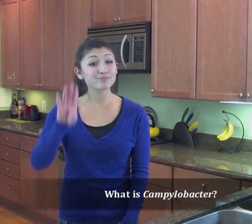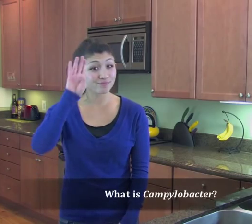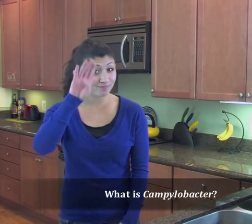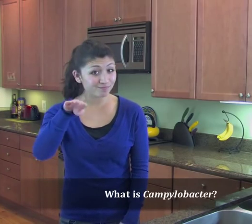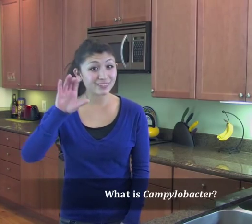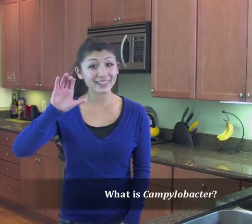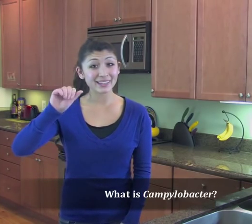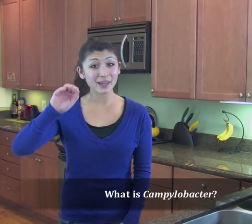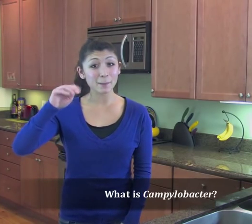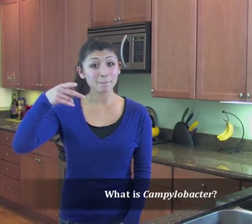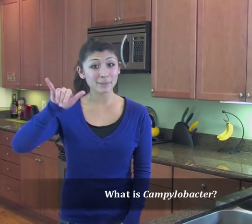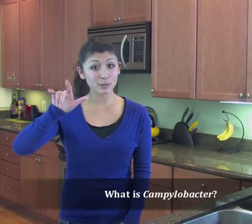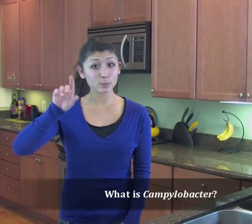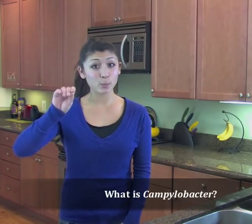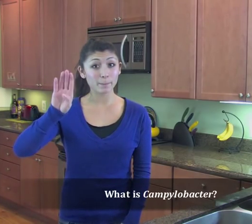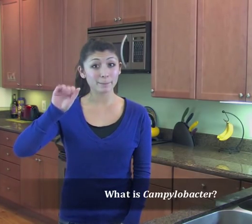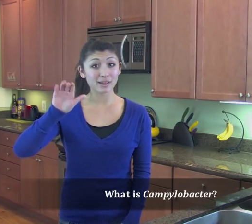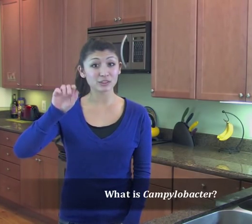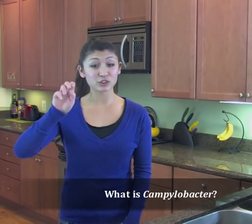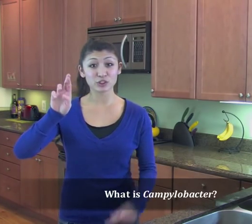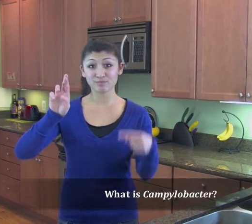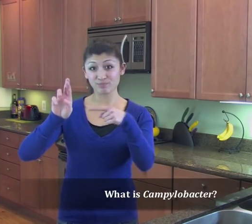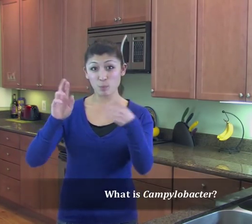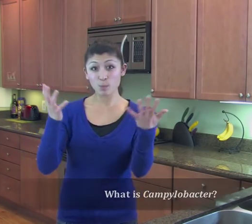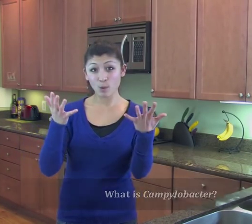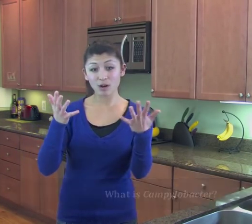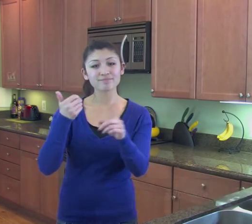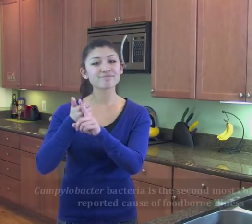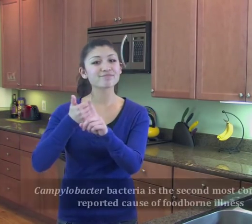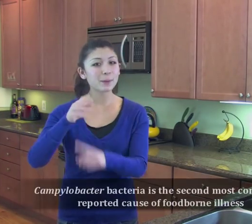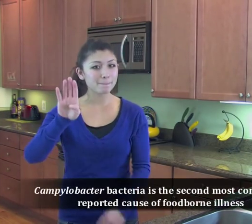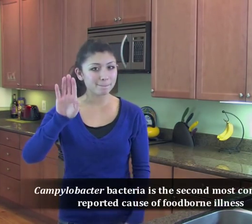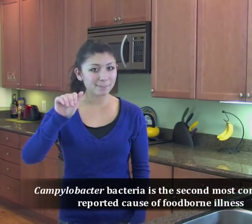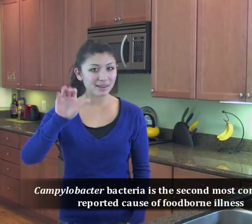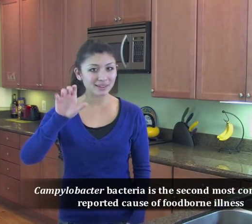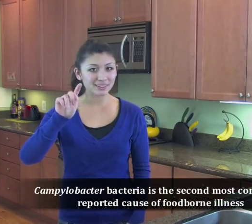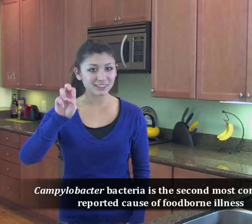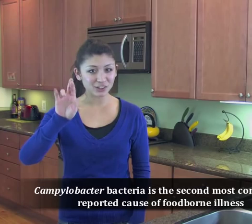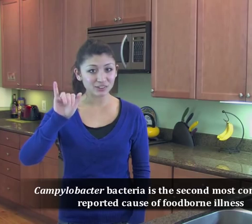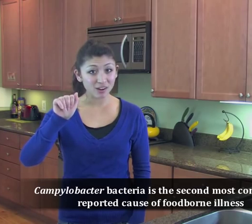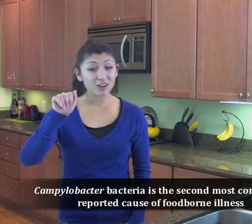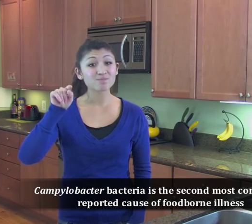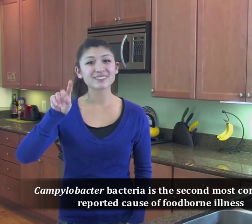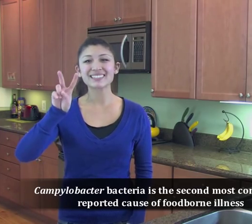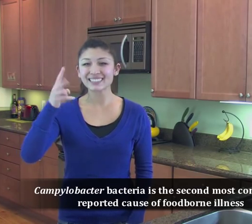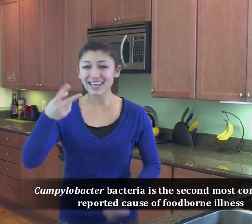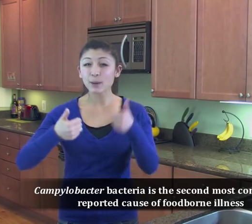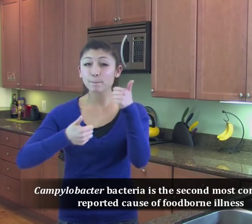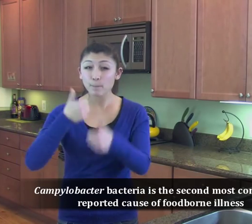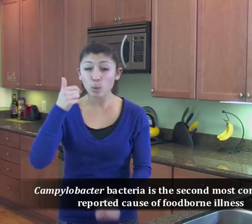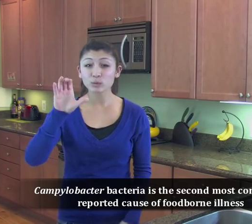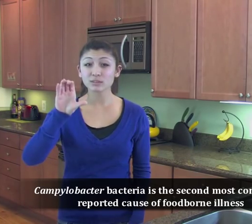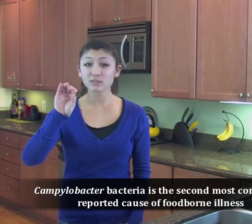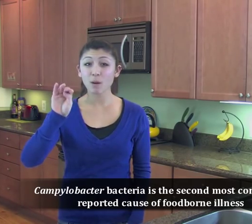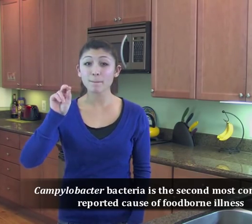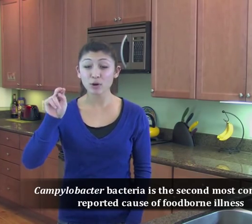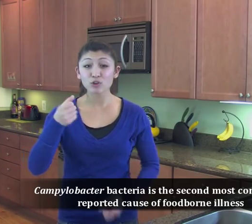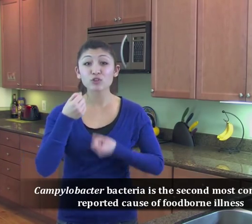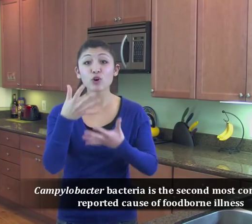What is Campylobacter? Campylobacter bacteria is the second most commonly reported cause of foodborne illness and one of